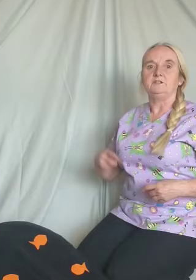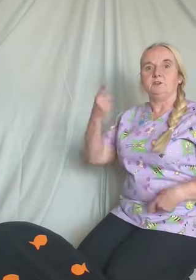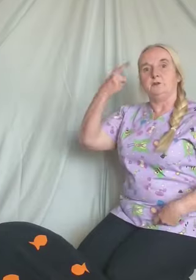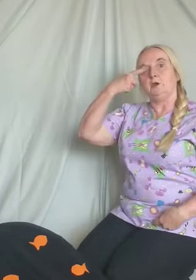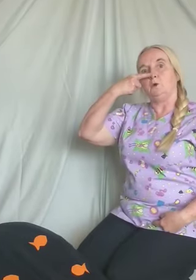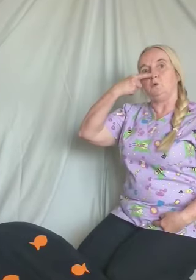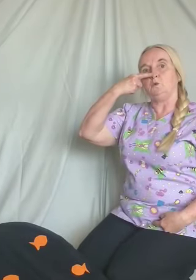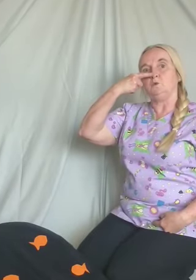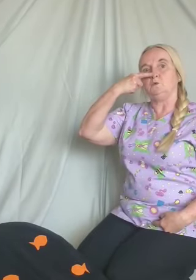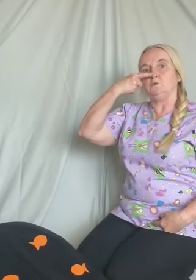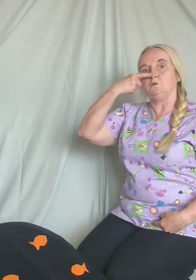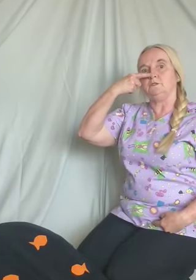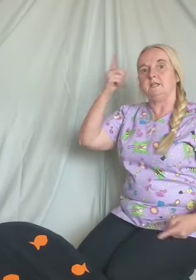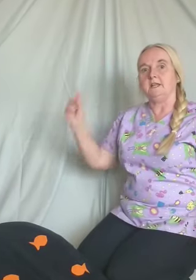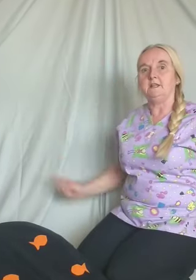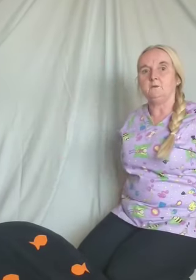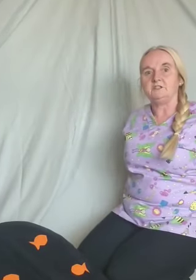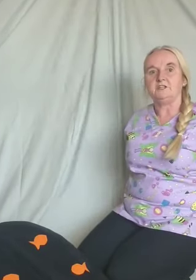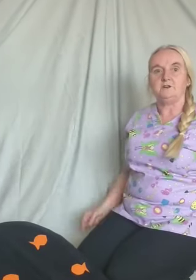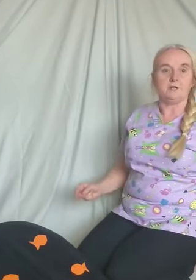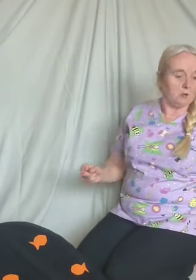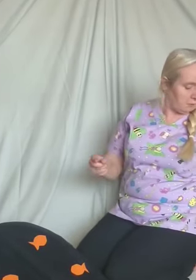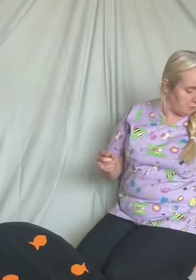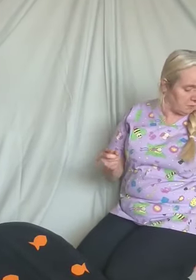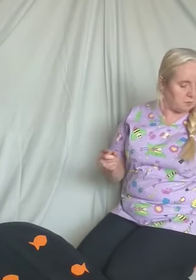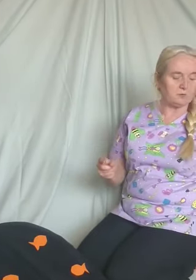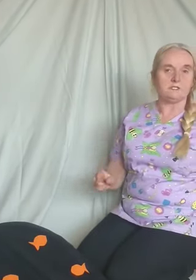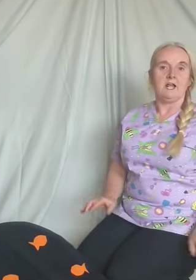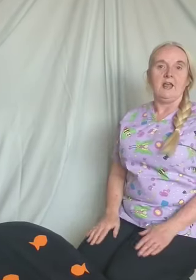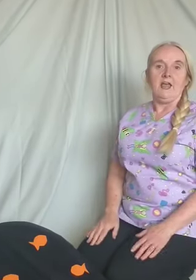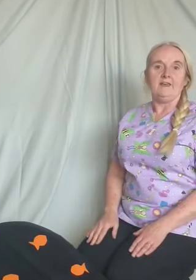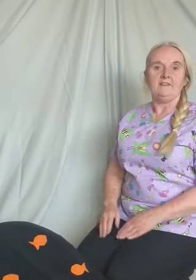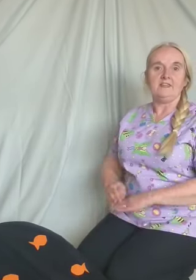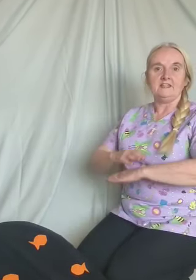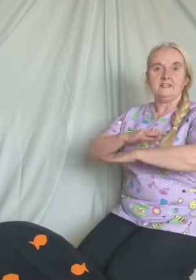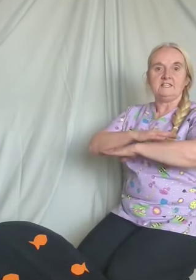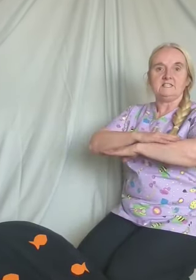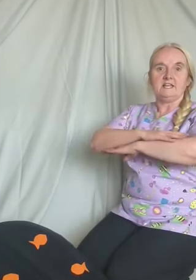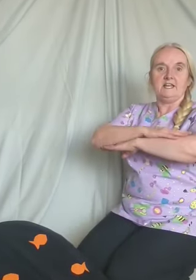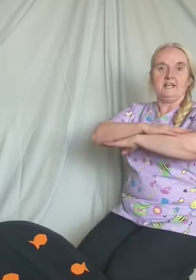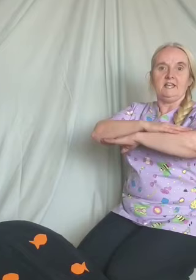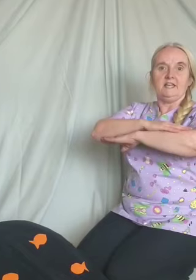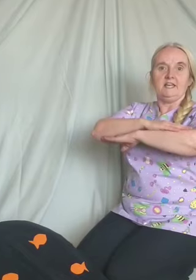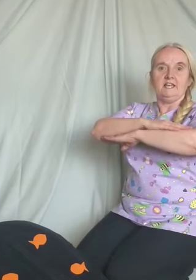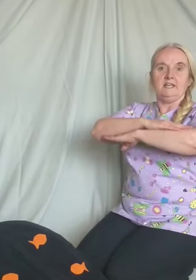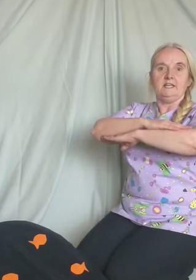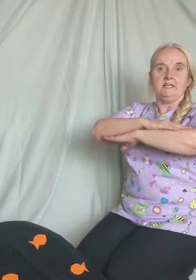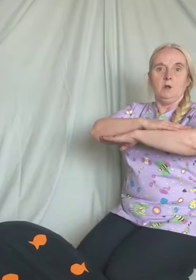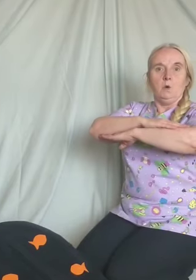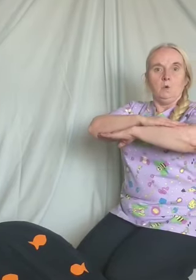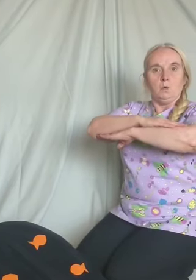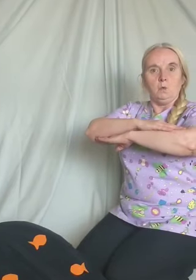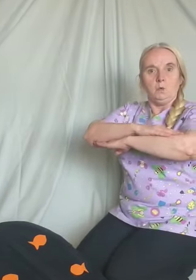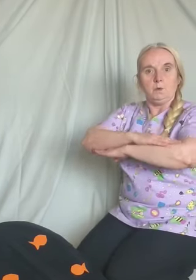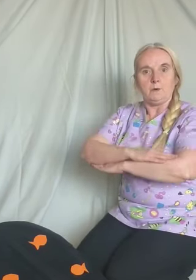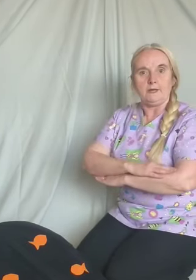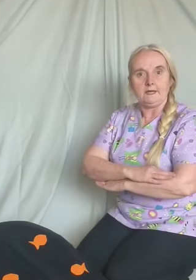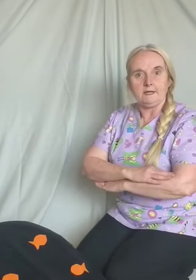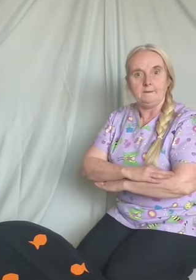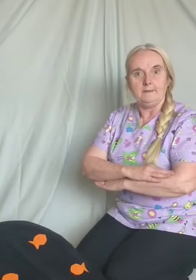their nose. And they washed their toes. And then they said, wait a